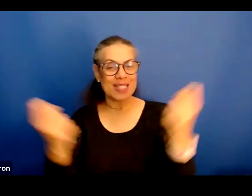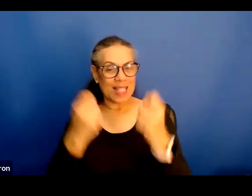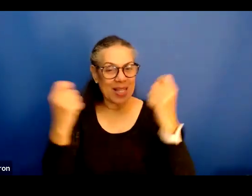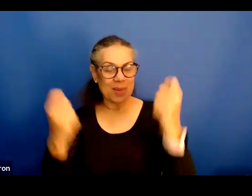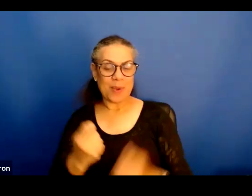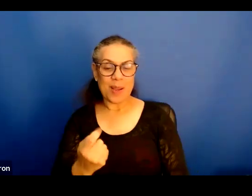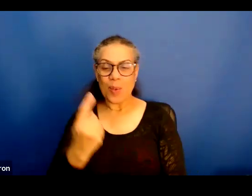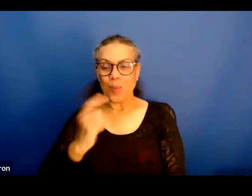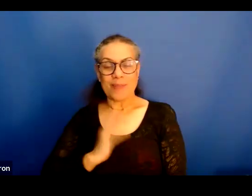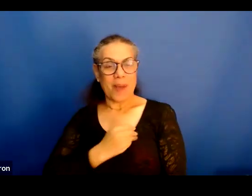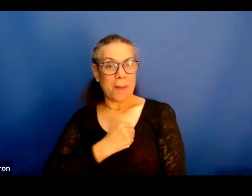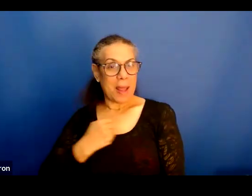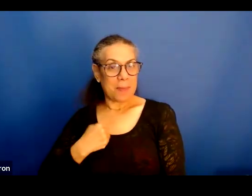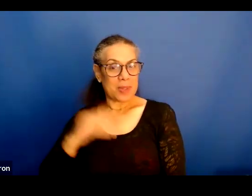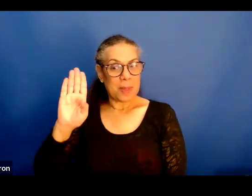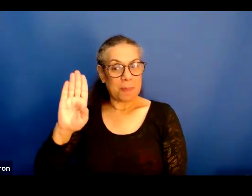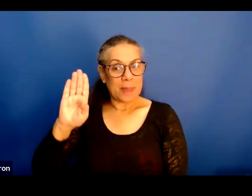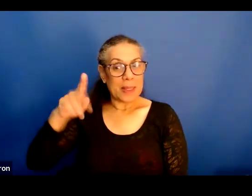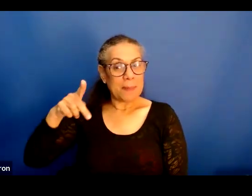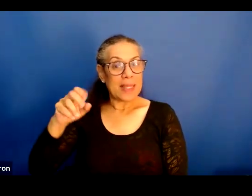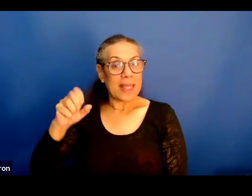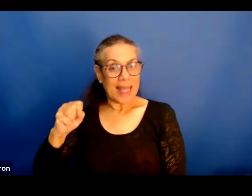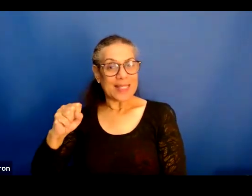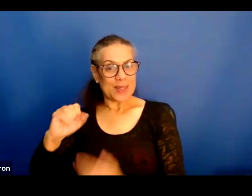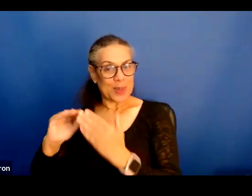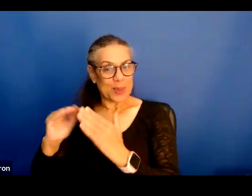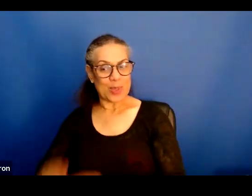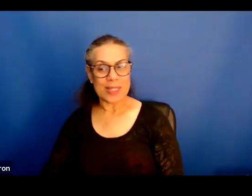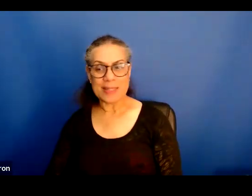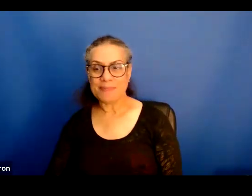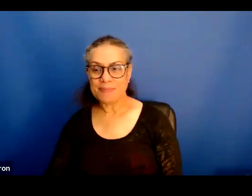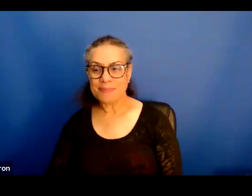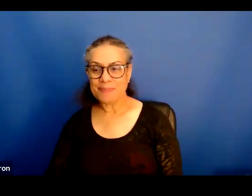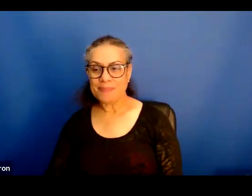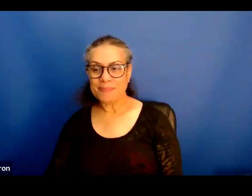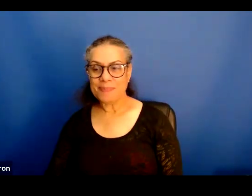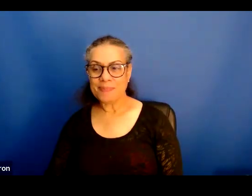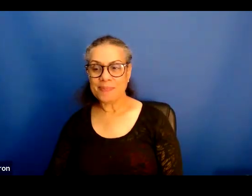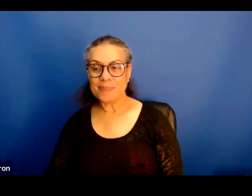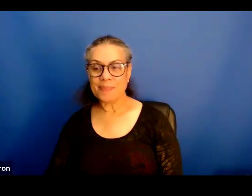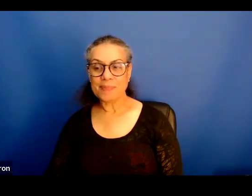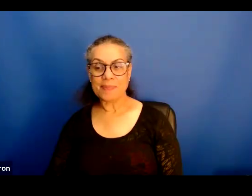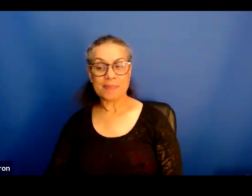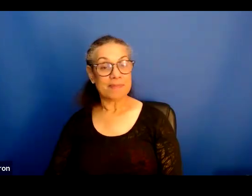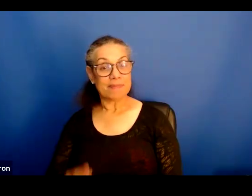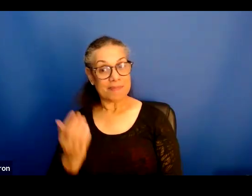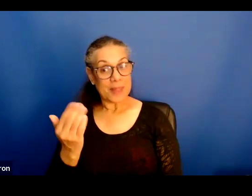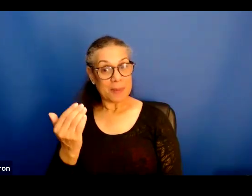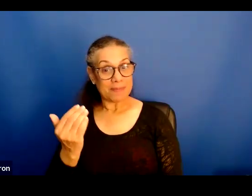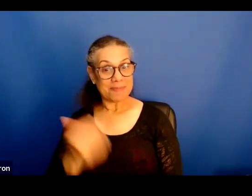one of our members of the BPS community. Can superintendent and committee members please join